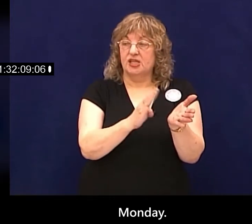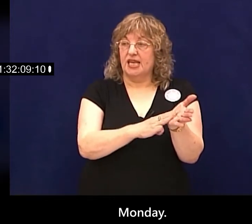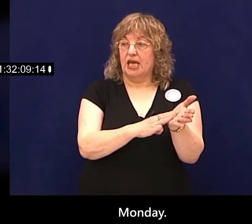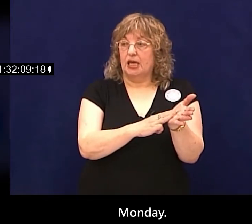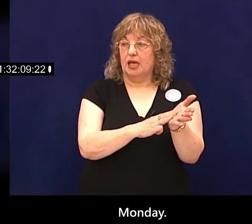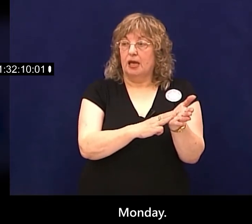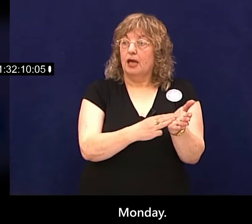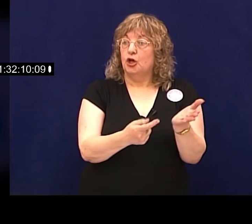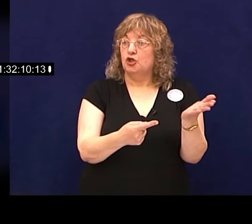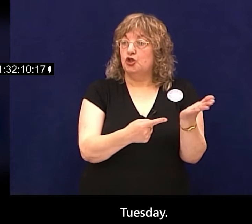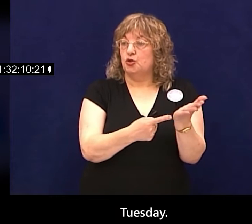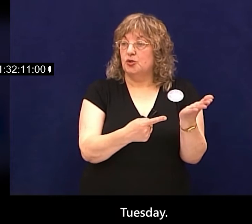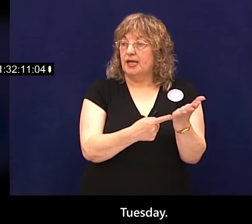Monday. Tuesday.